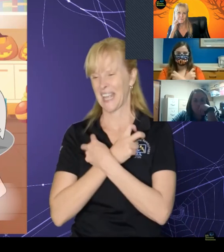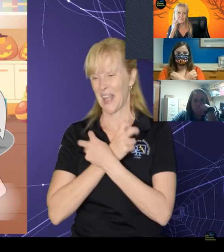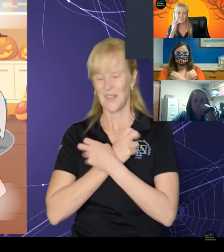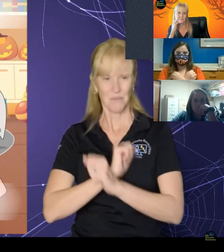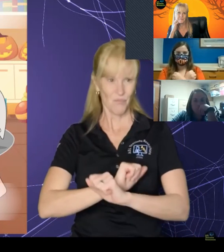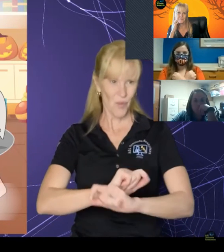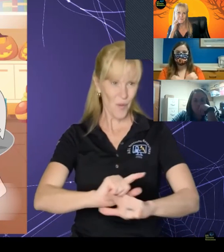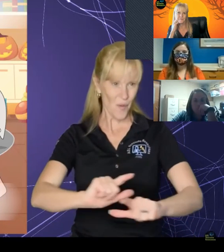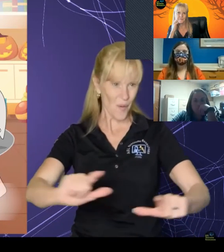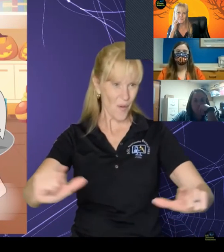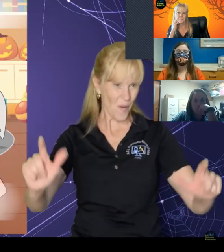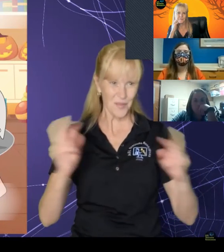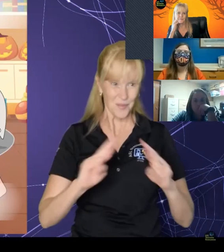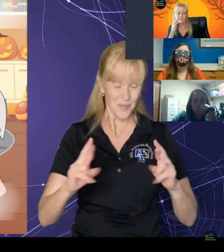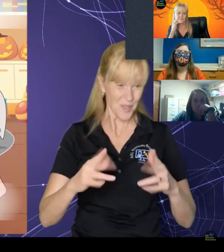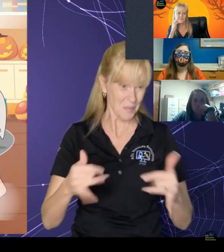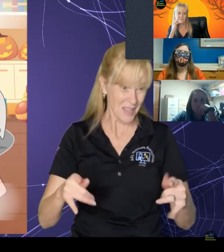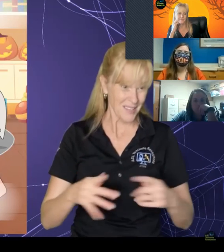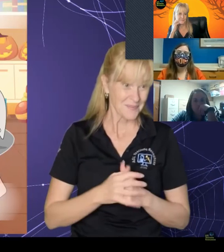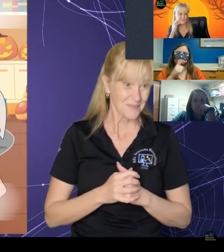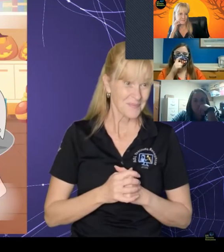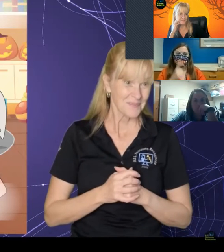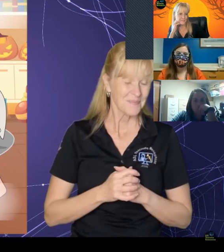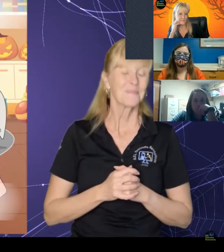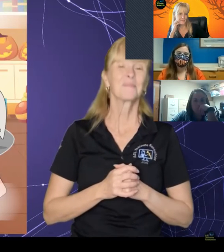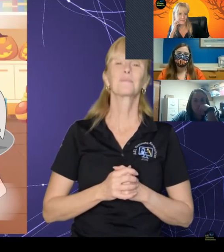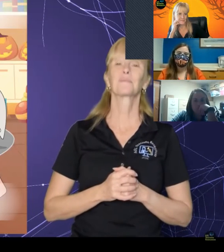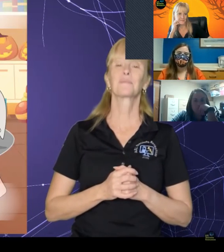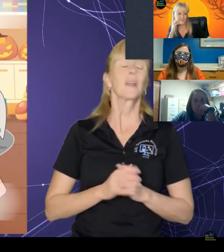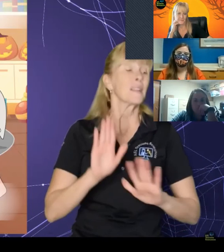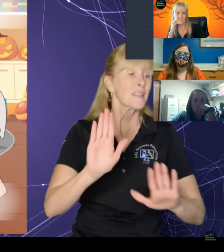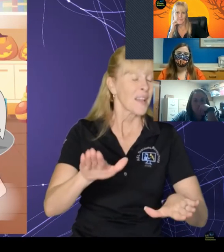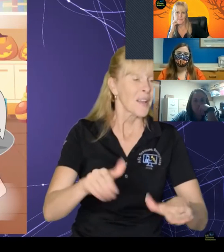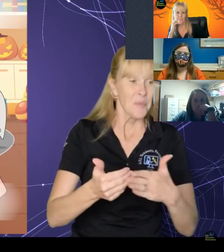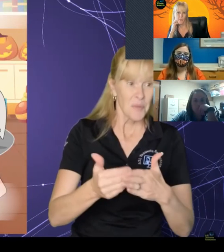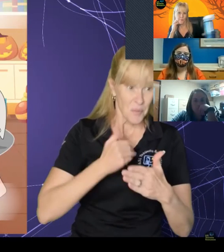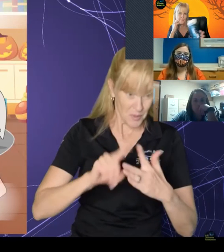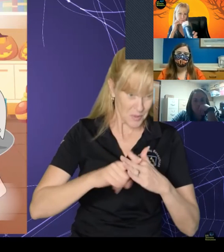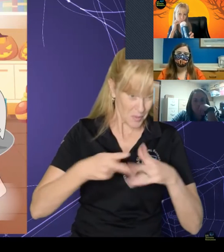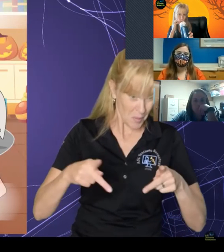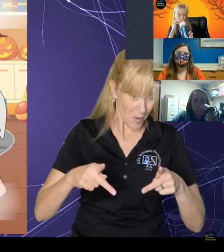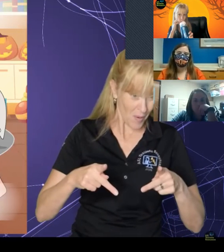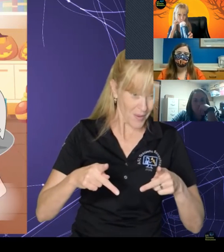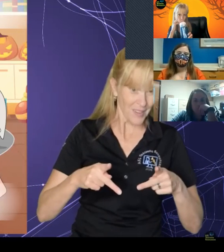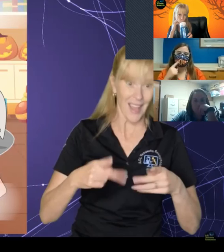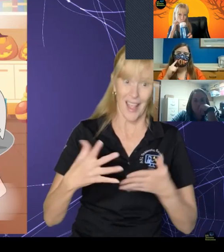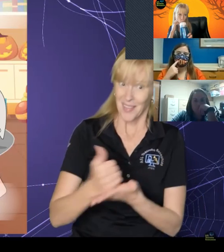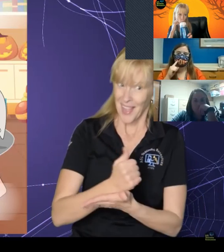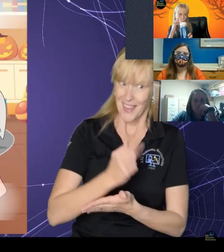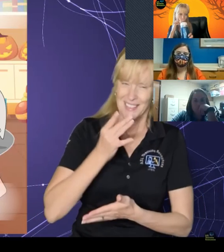ready to play, exclaimed Miss Witch. Before we start the party, and get all of our delicious